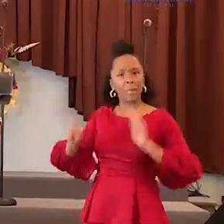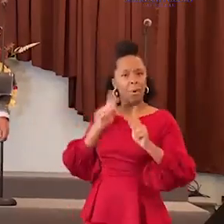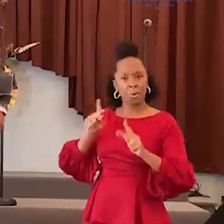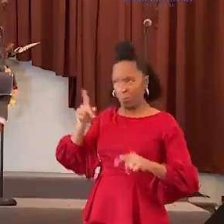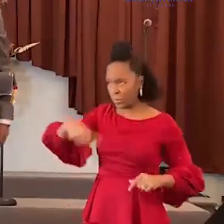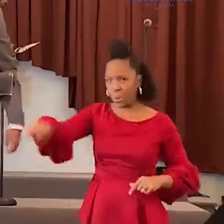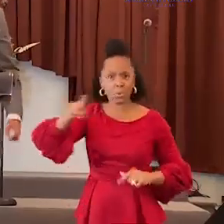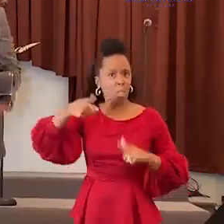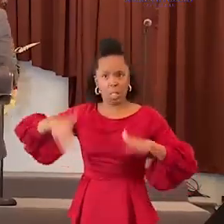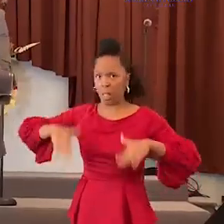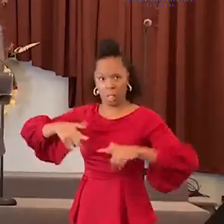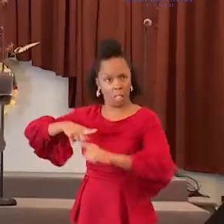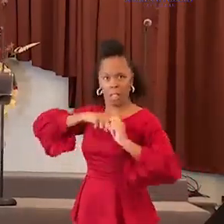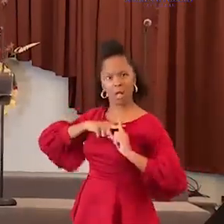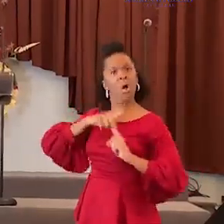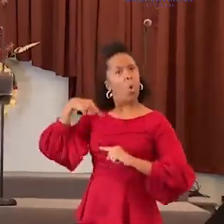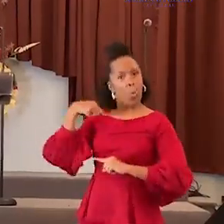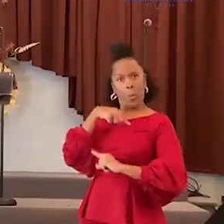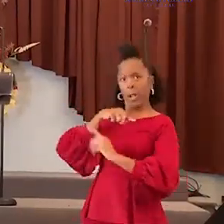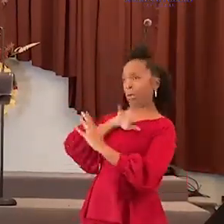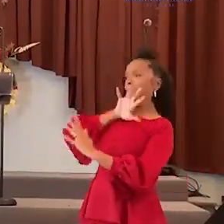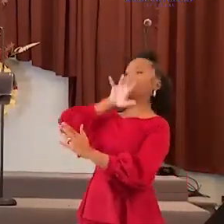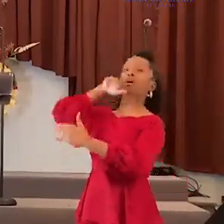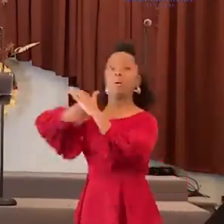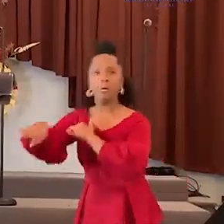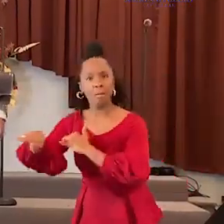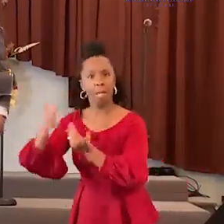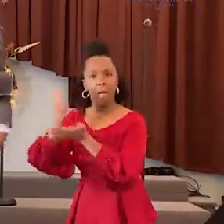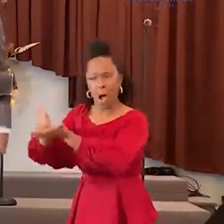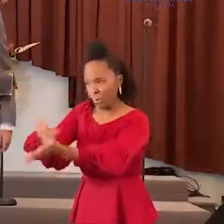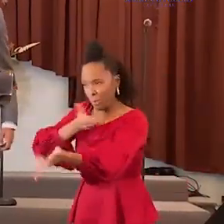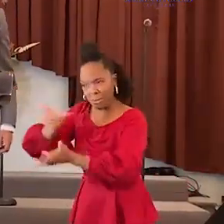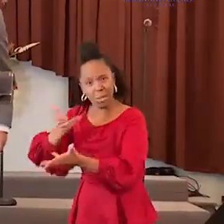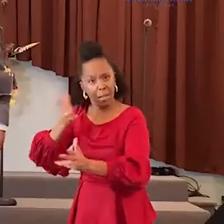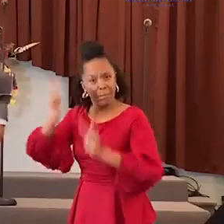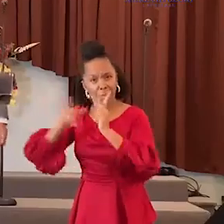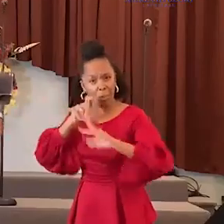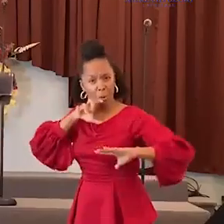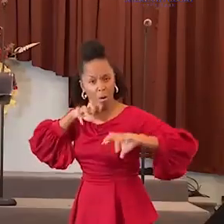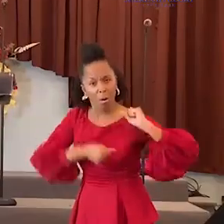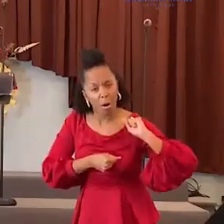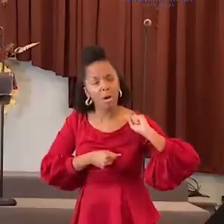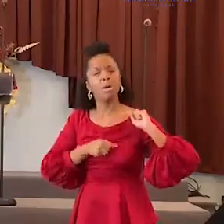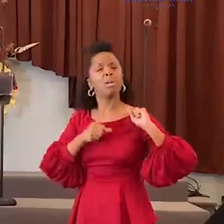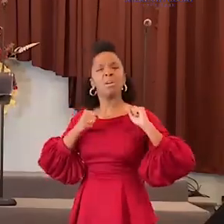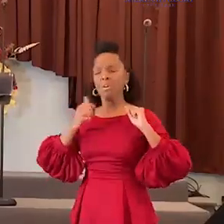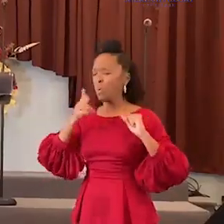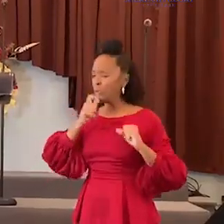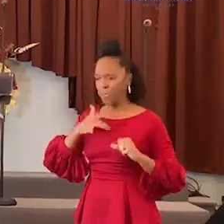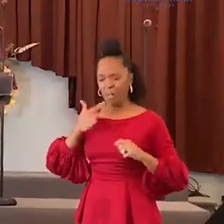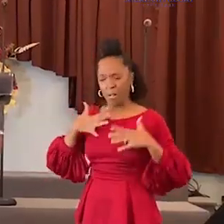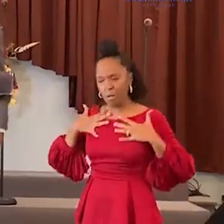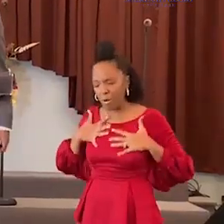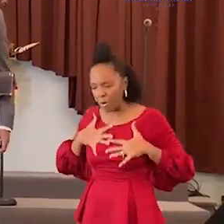is, and find the wounded, find those that are